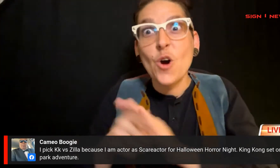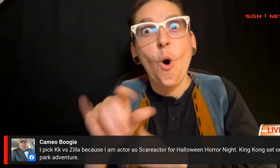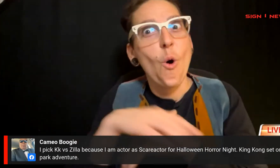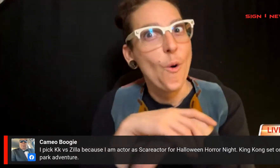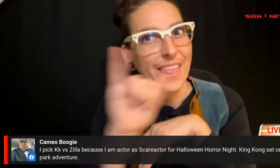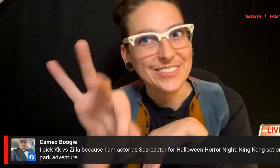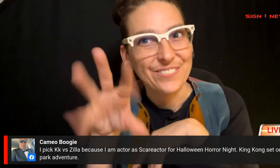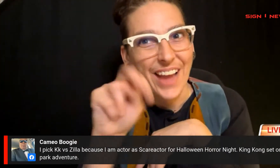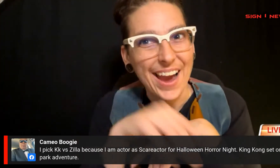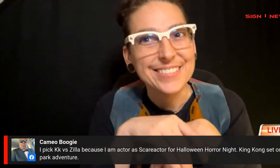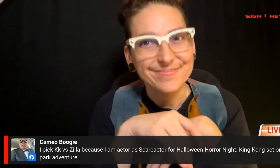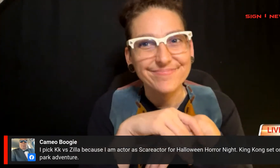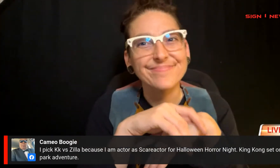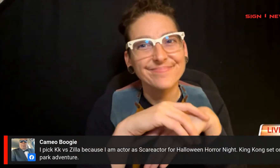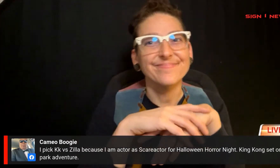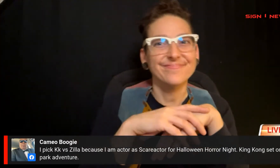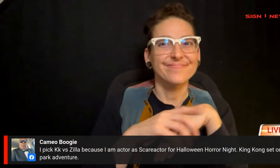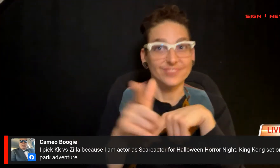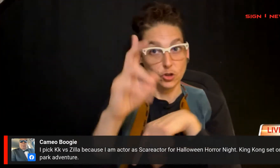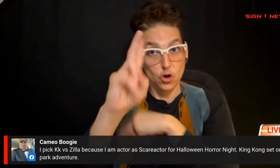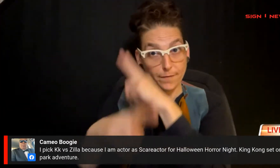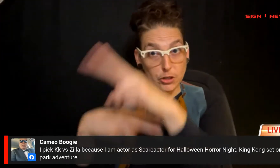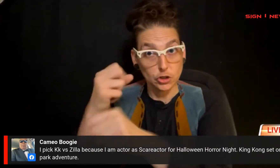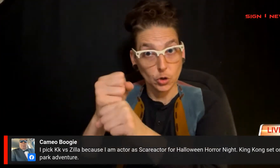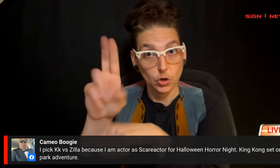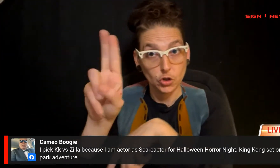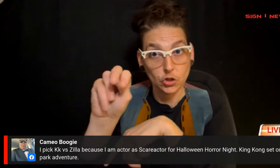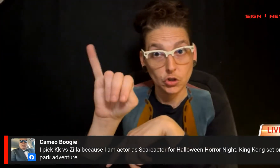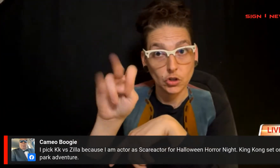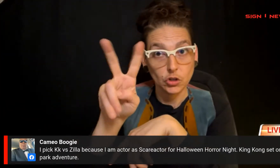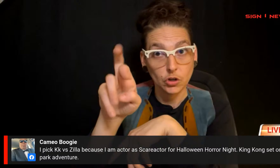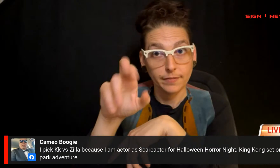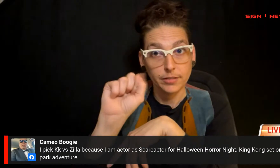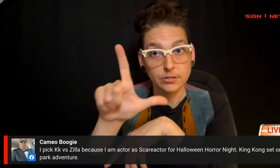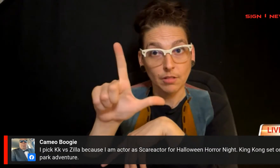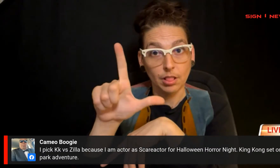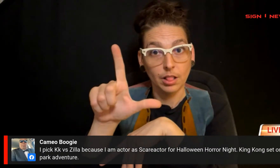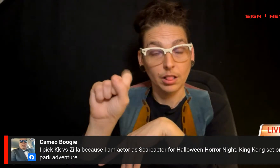on Ryder Park Adventure." Oh, it's pretty fun. Pretty fun.